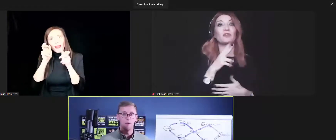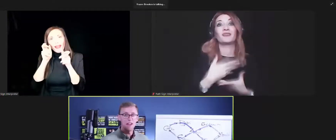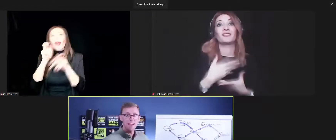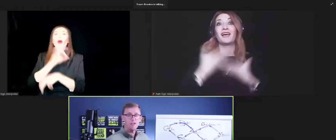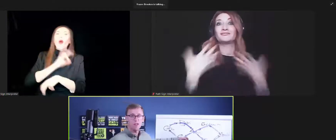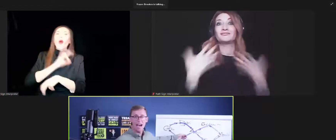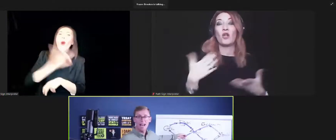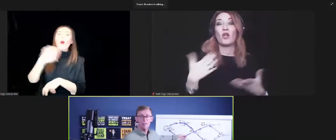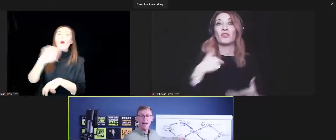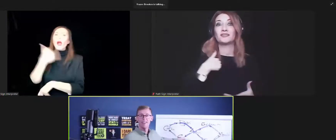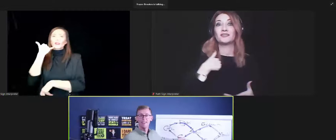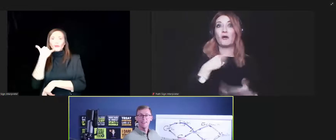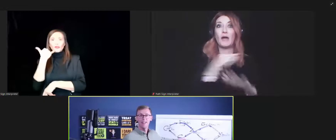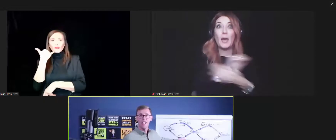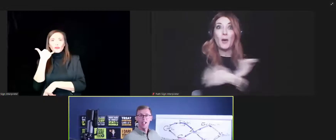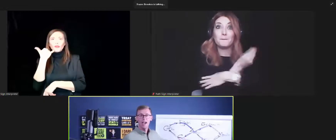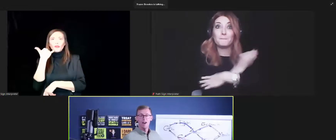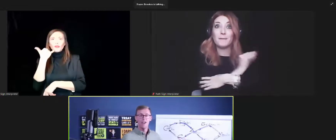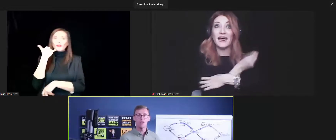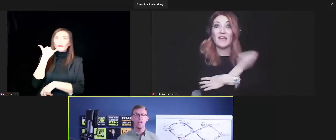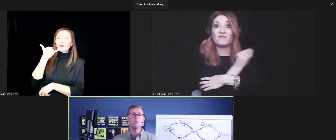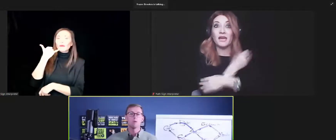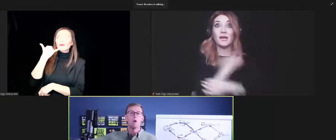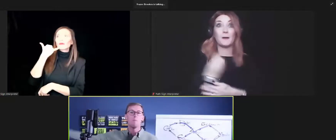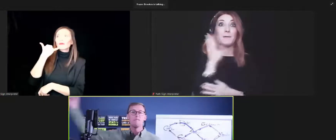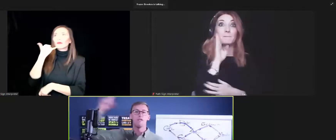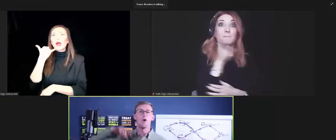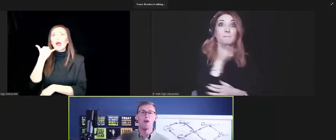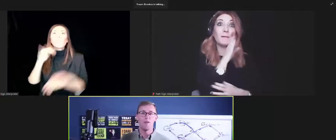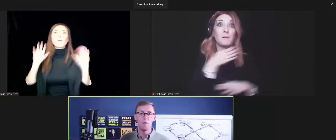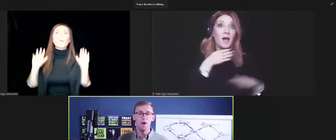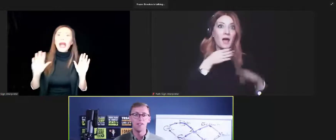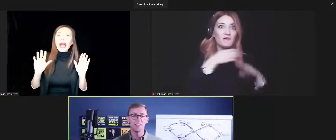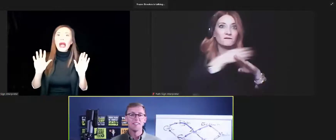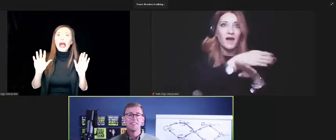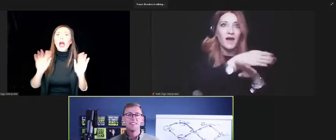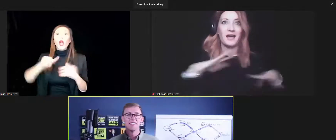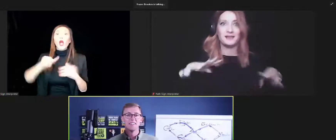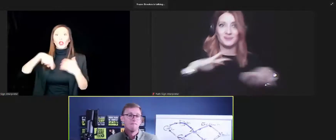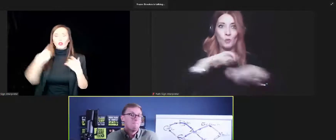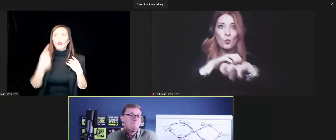But then eventually I had the pen. Eventually I was the one being flown around the world.